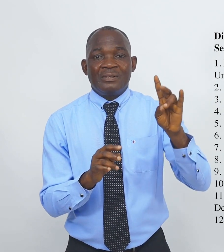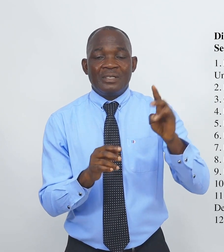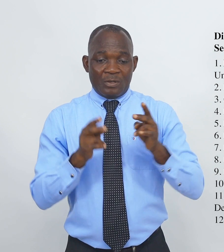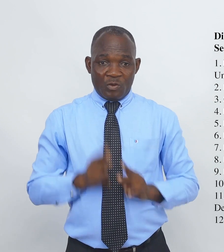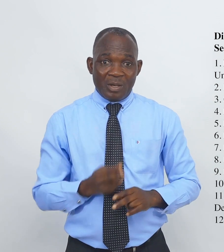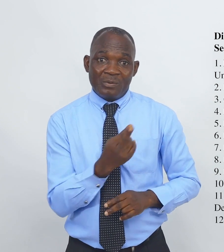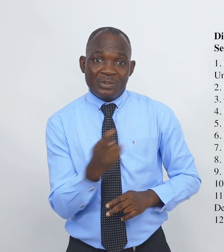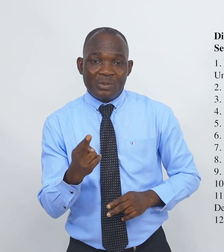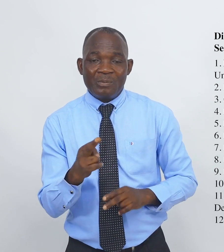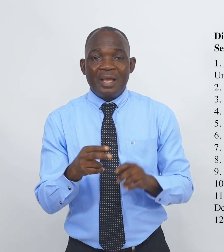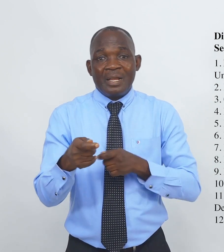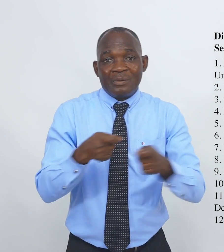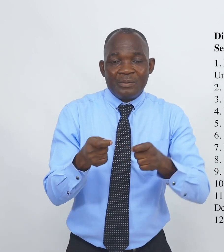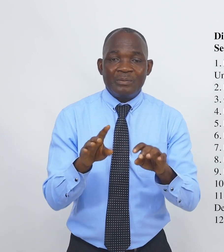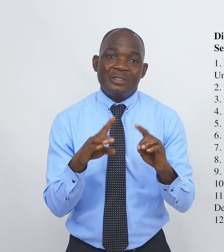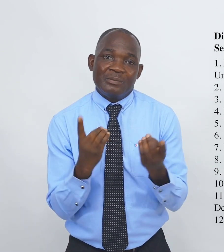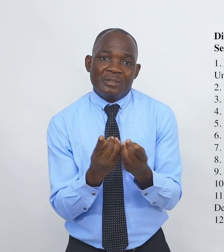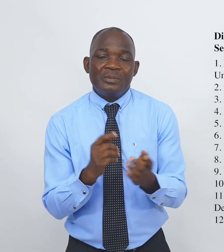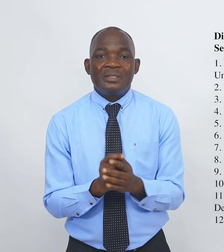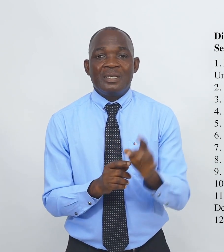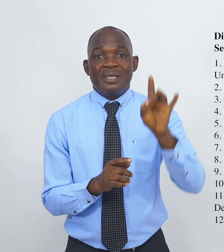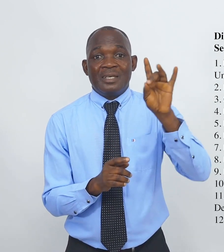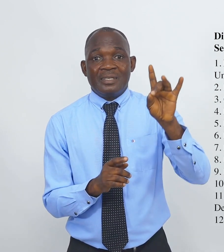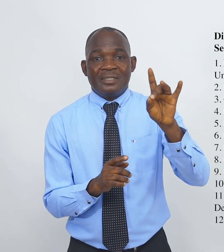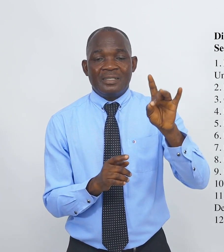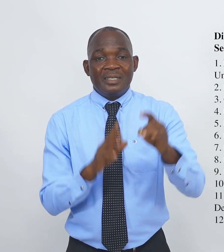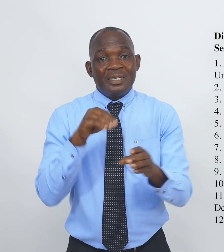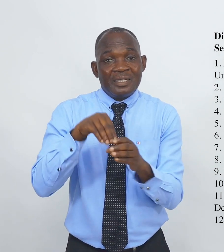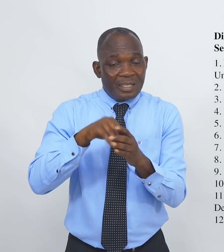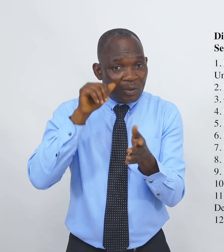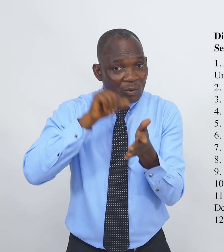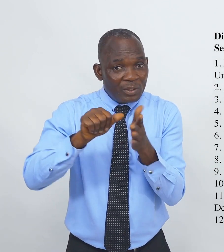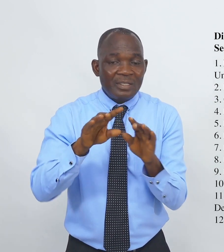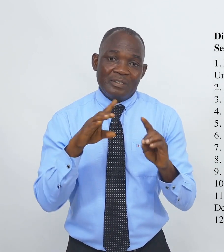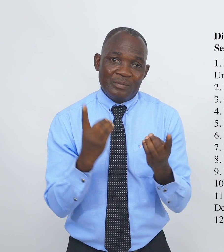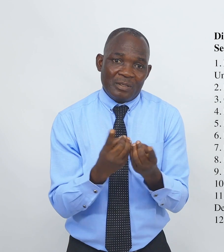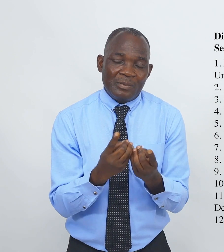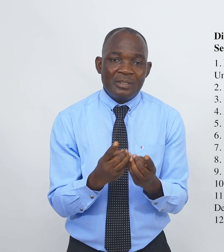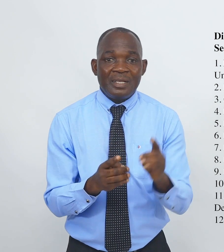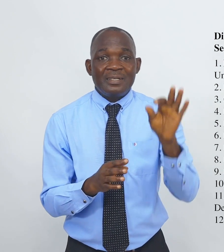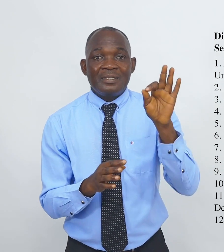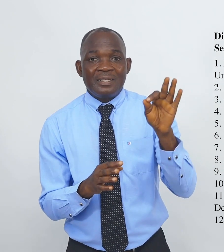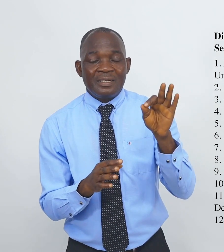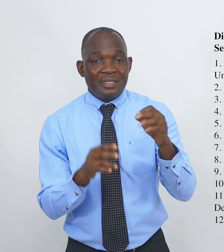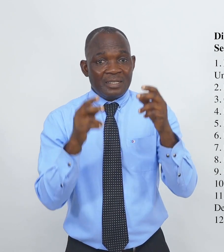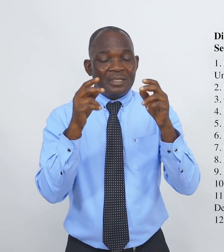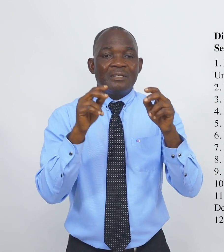Human Resource and Administration Department. 8. Internal Audit Unit. 9. Issuers